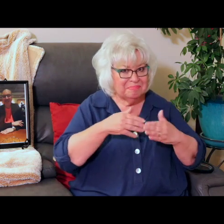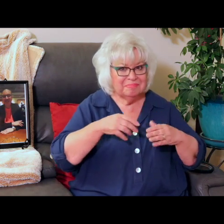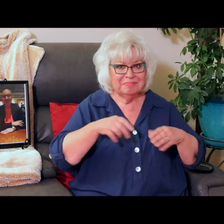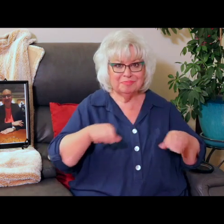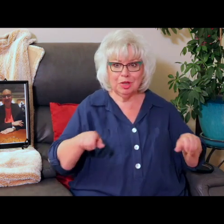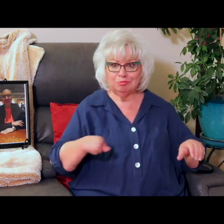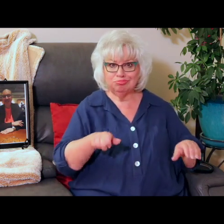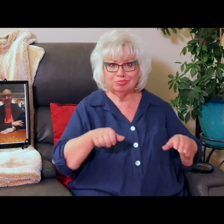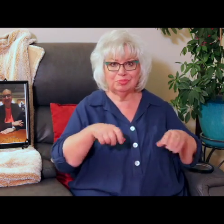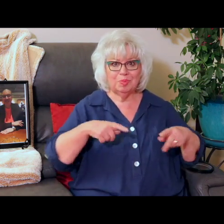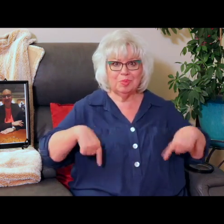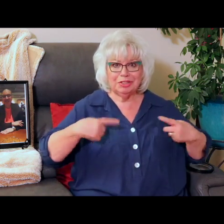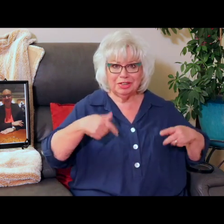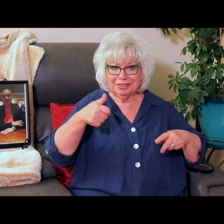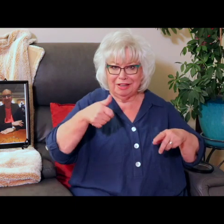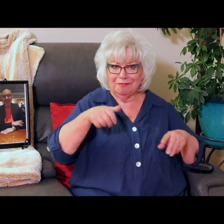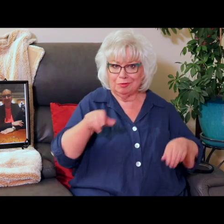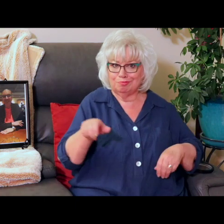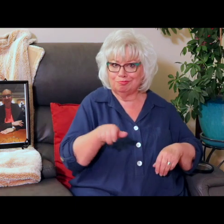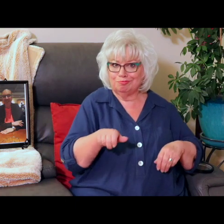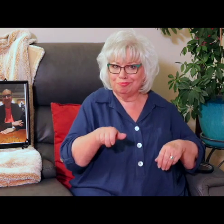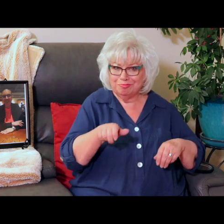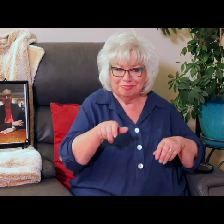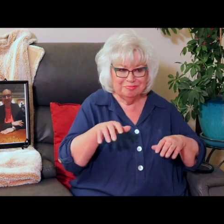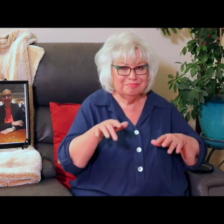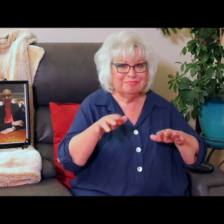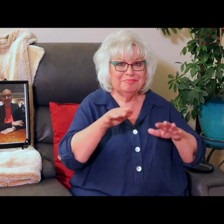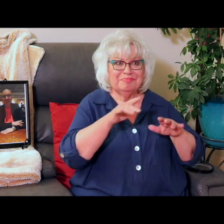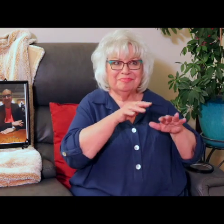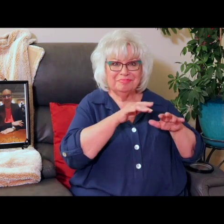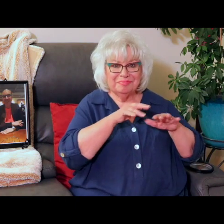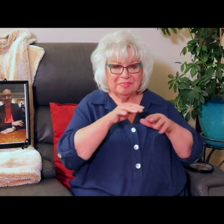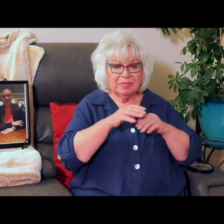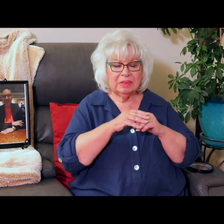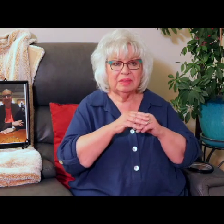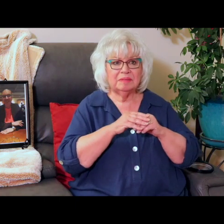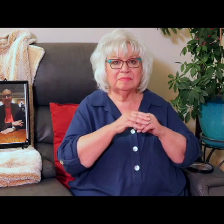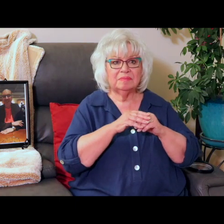eat. And he had an electric wheelchair that he could drive himself.